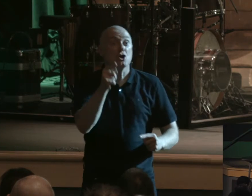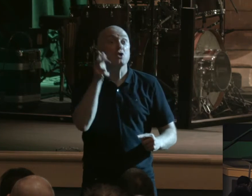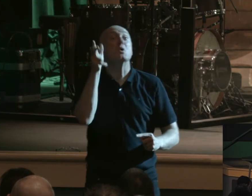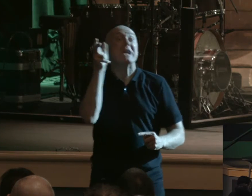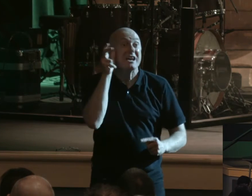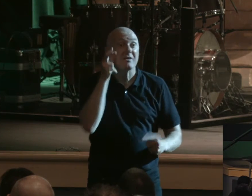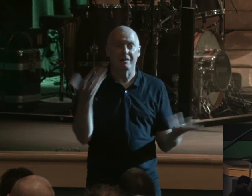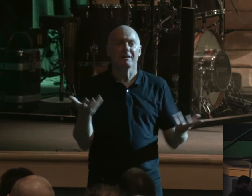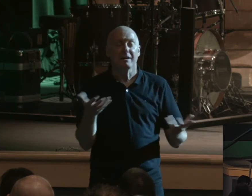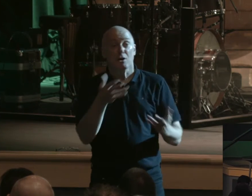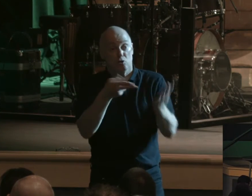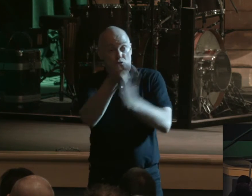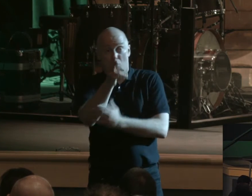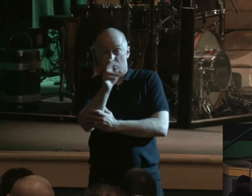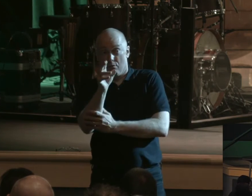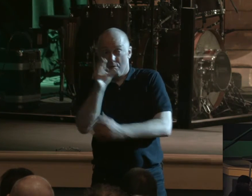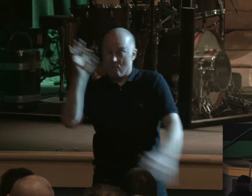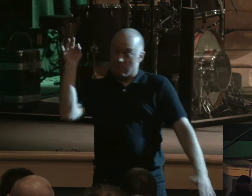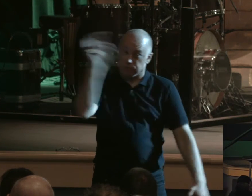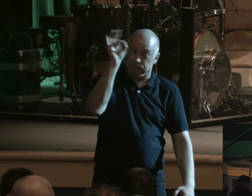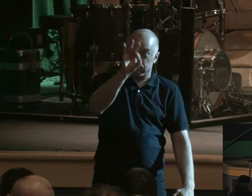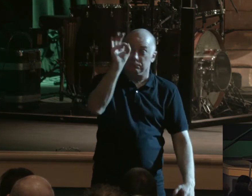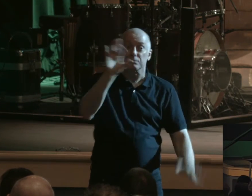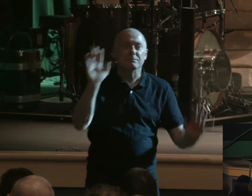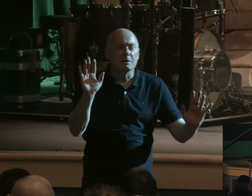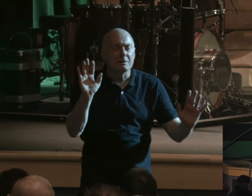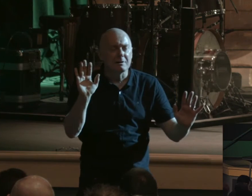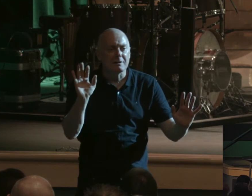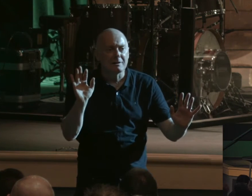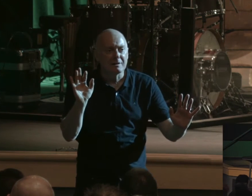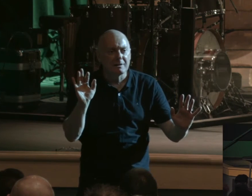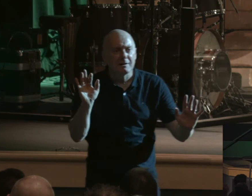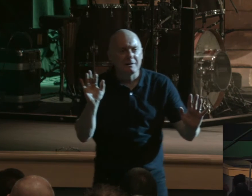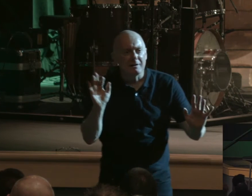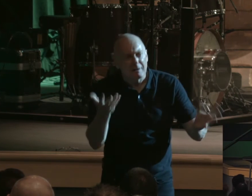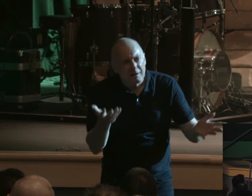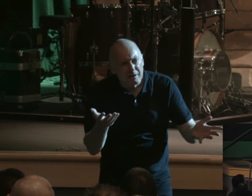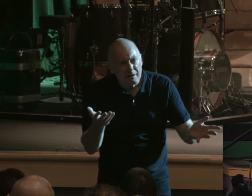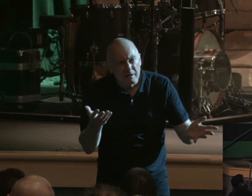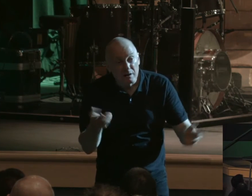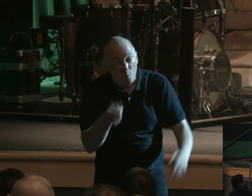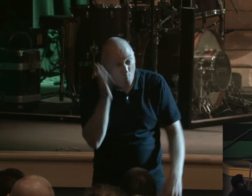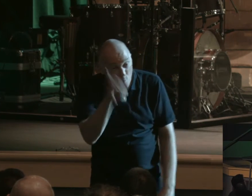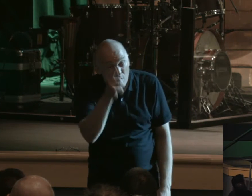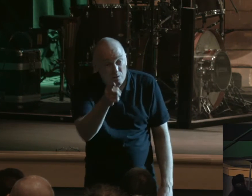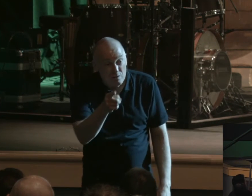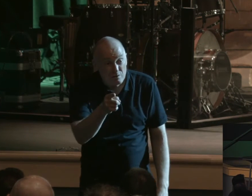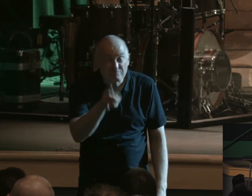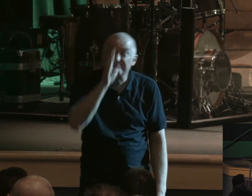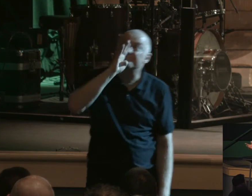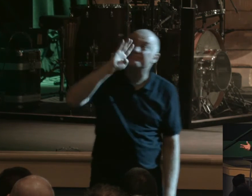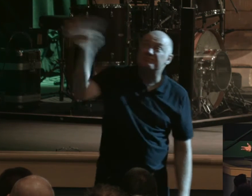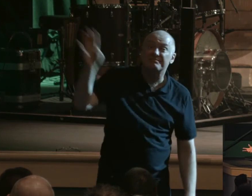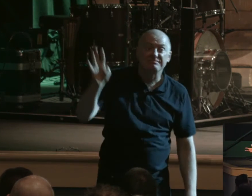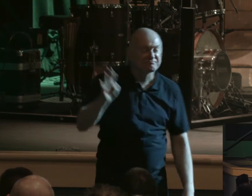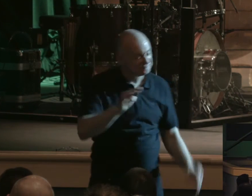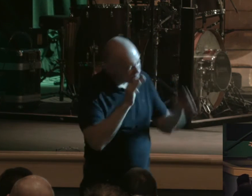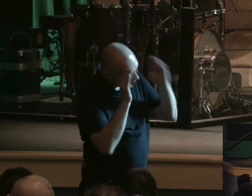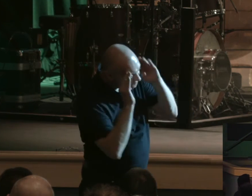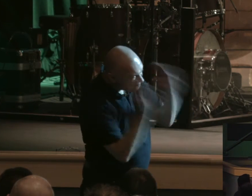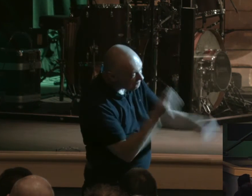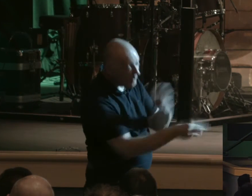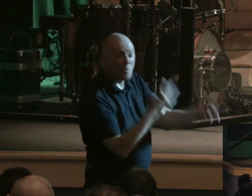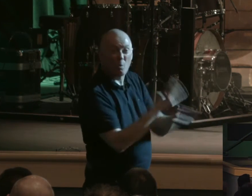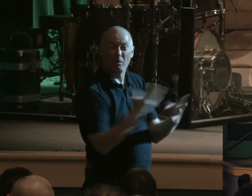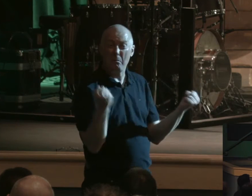right now, confronted with truth and the love of God. And will you again turn away and just keep living the way that you